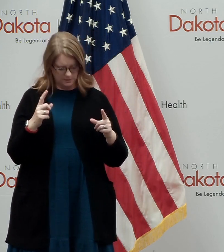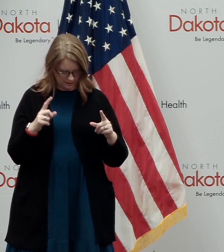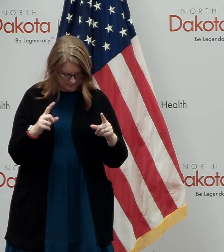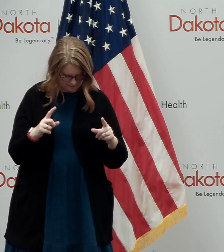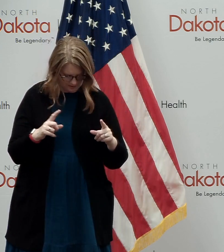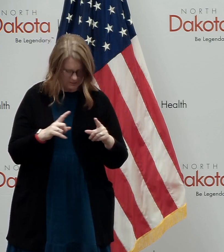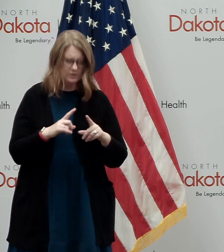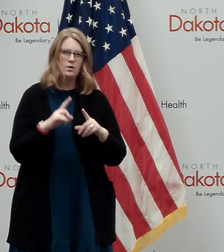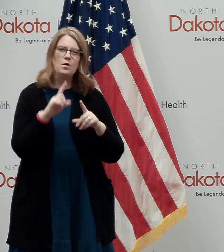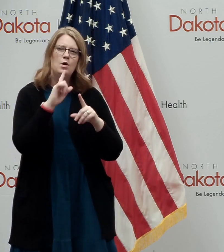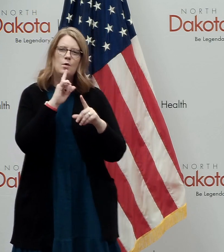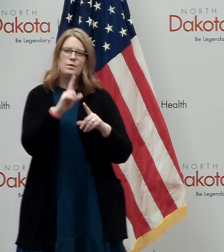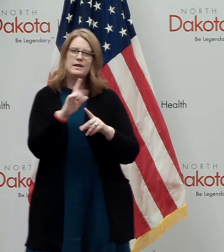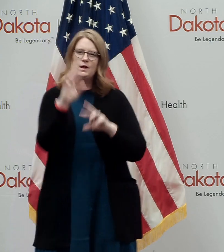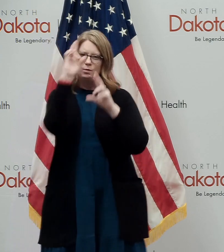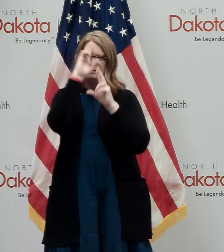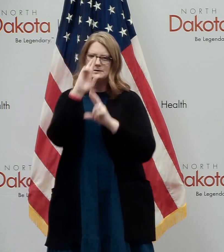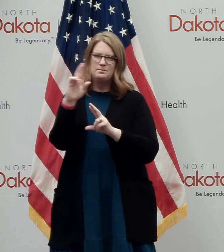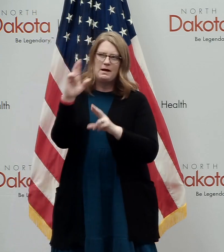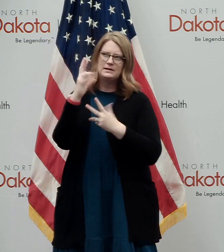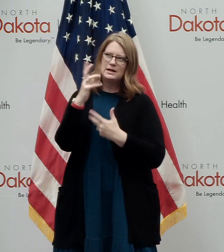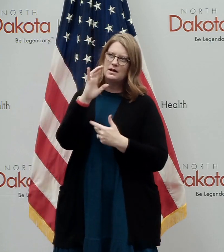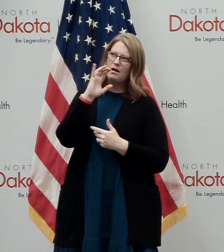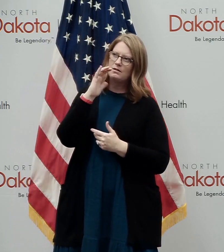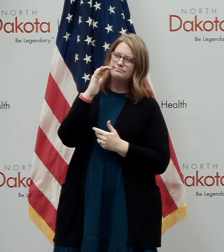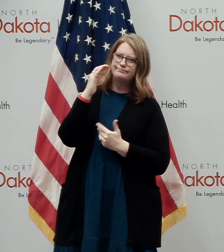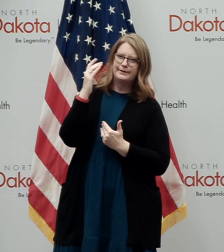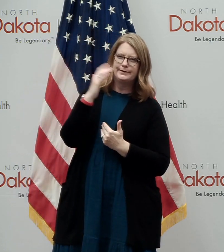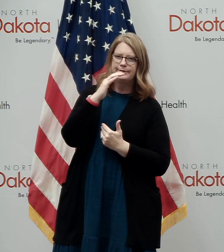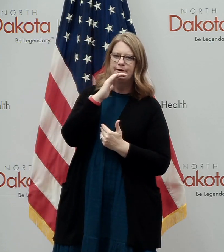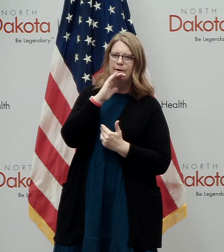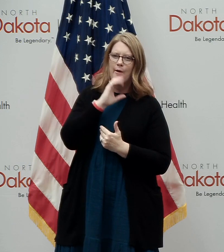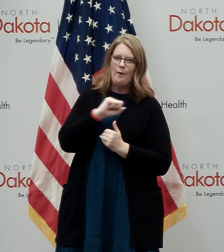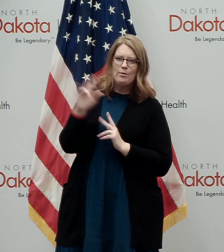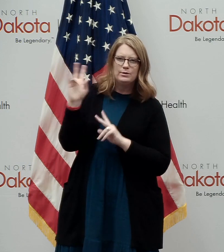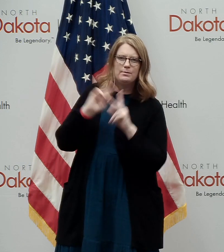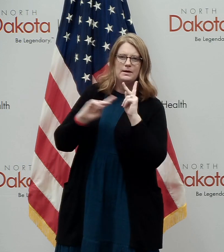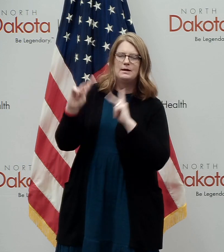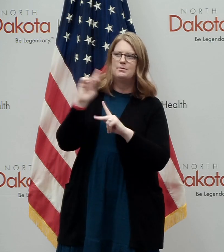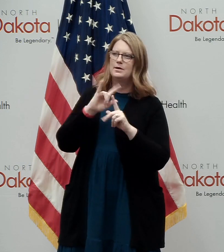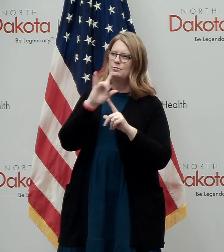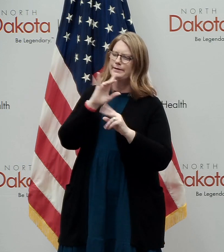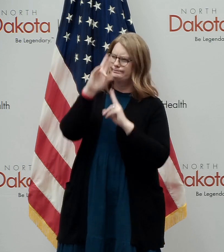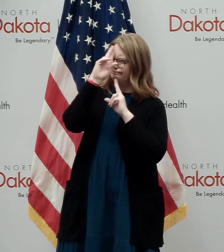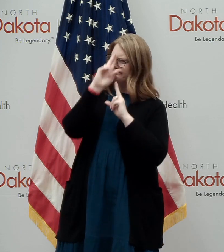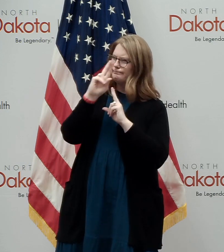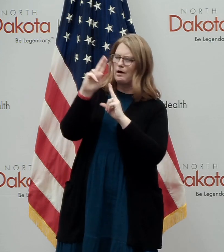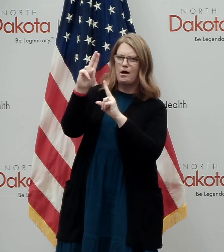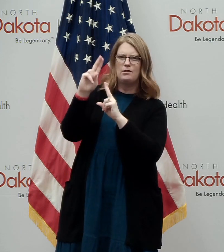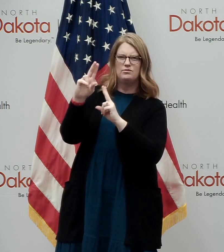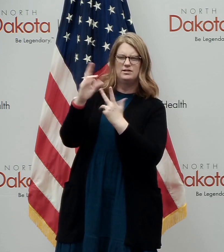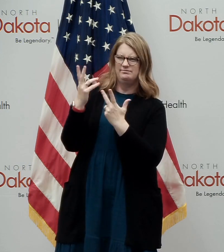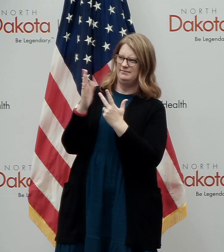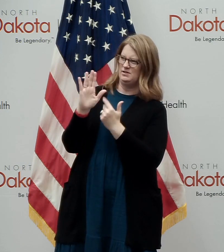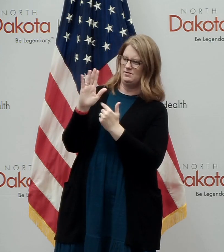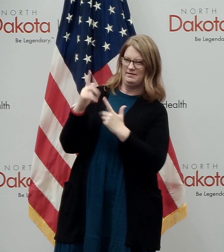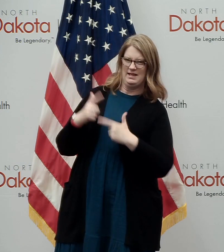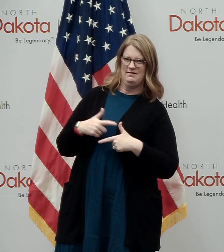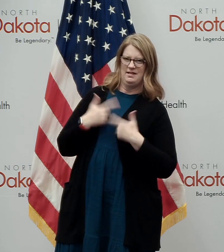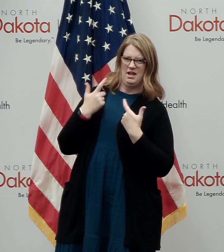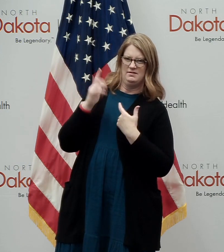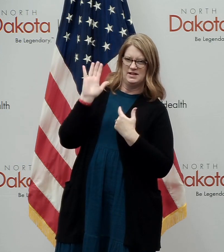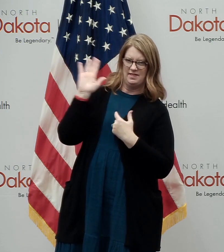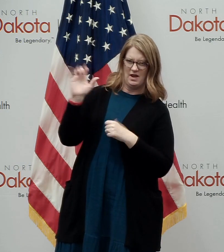respecting our elders and respecting those that have given so much in their lives to help build our great state, as